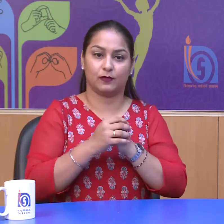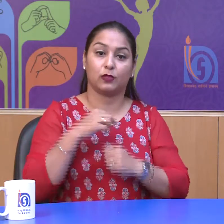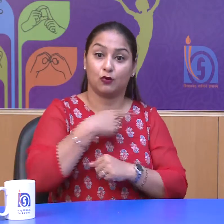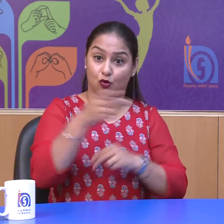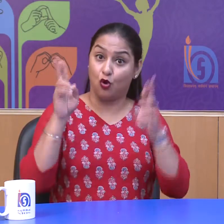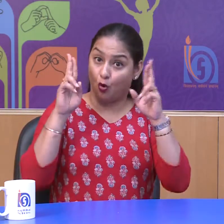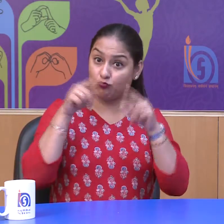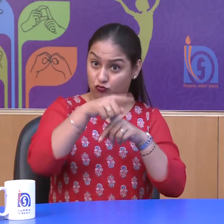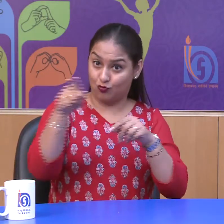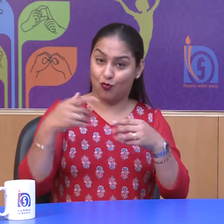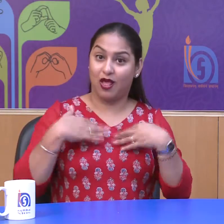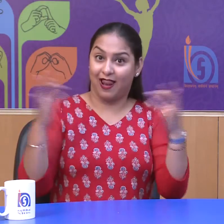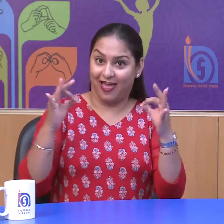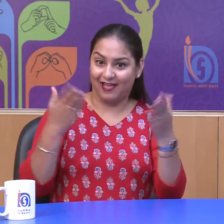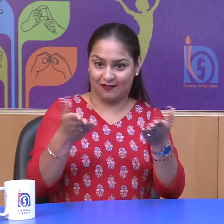liked watching this video.